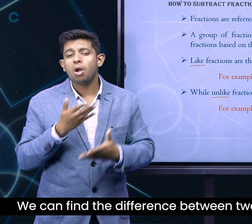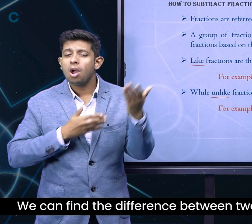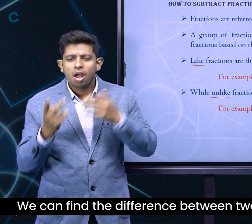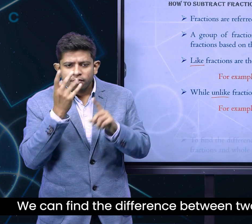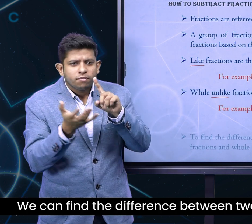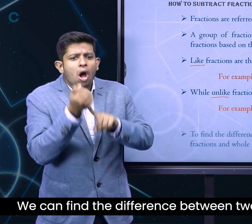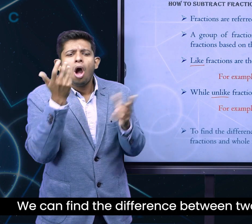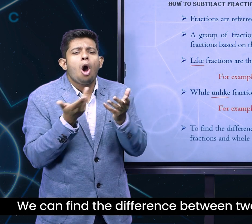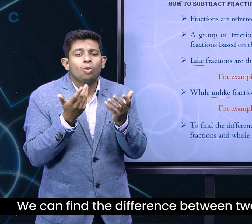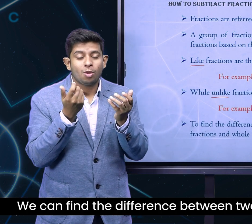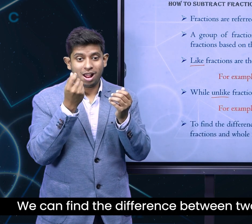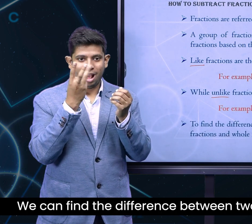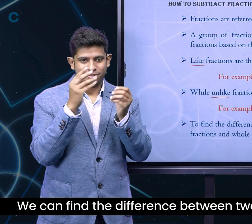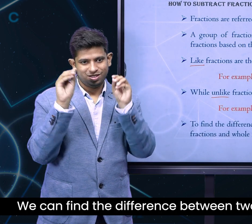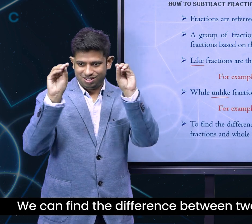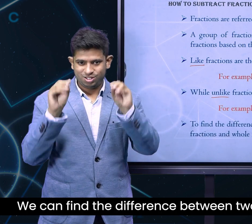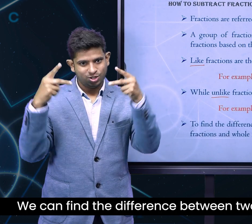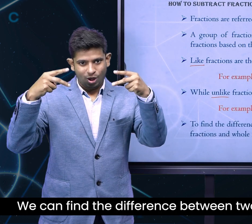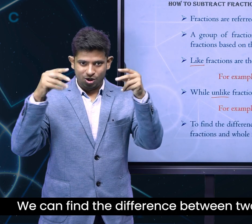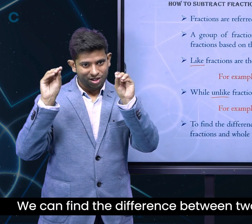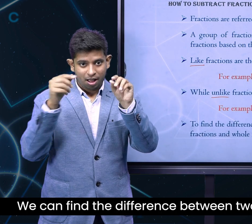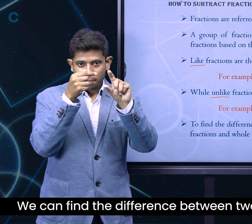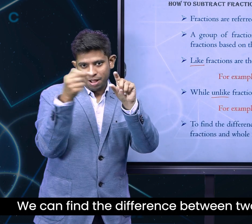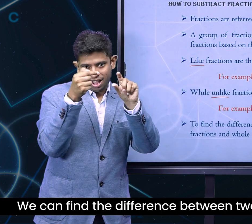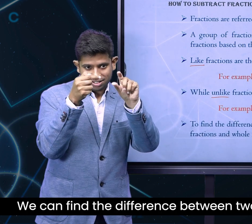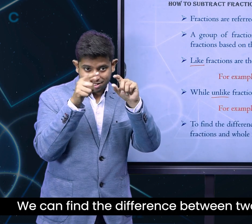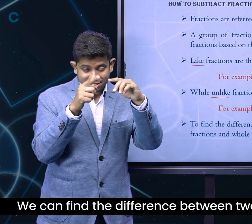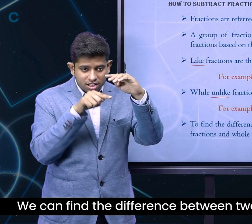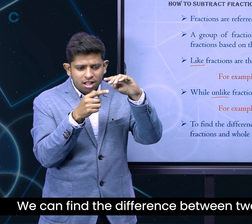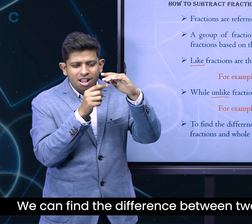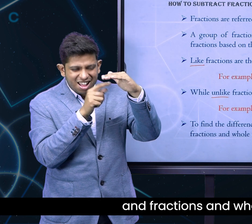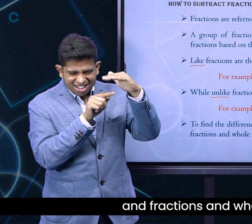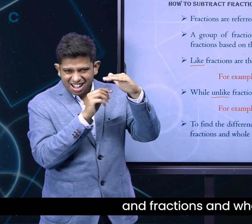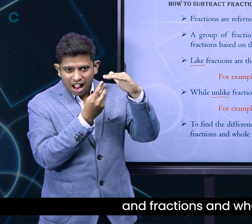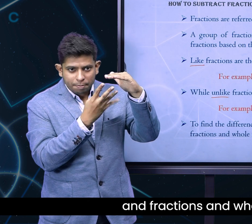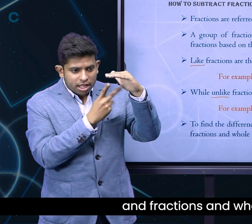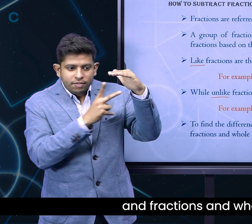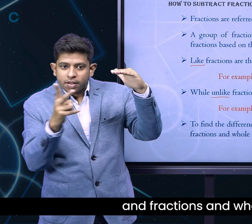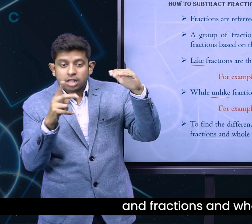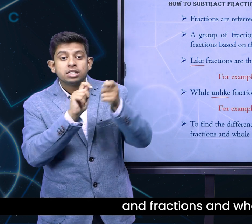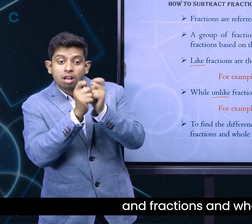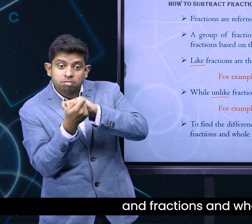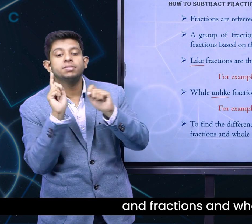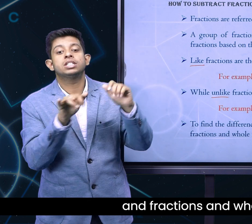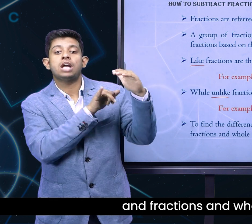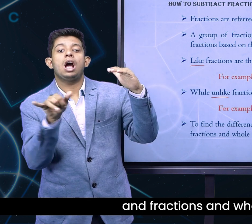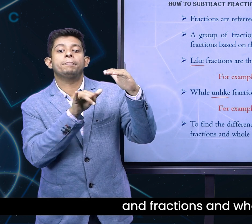We can find the difference between two like fractions, unlike fractions, and fractions and whole numbers.